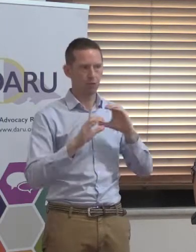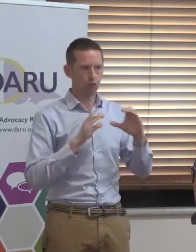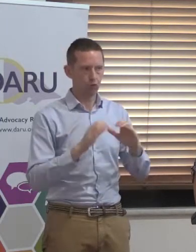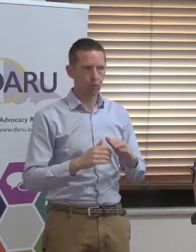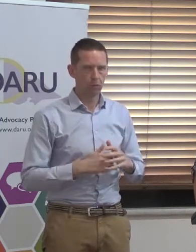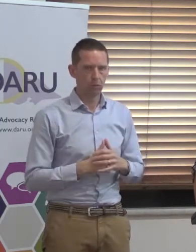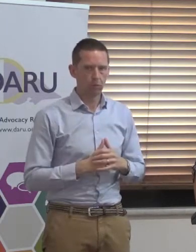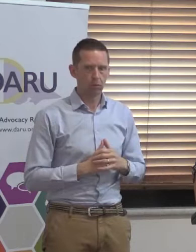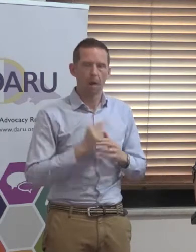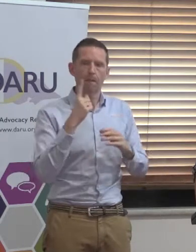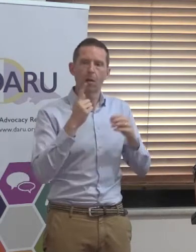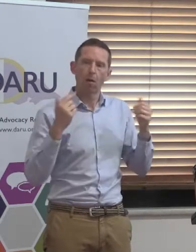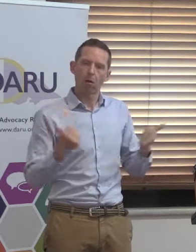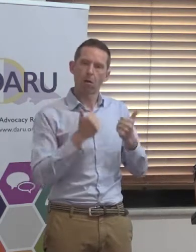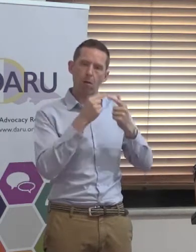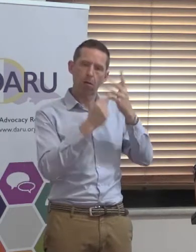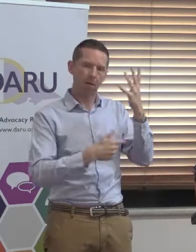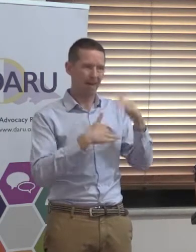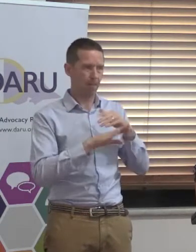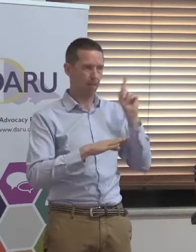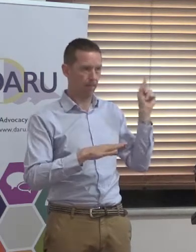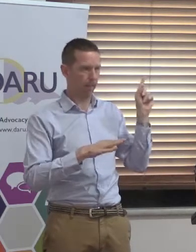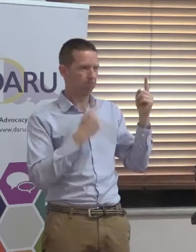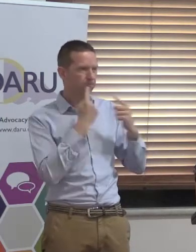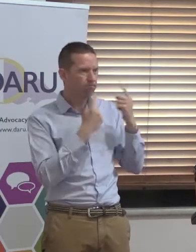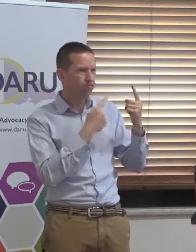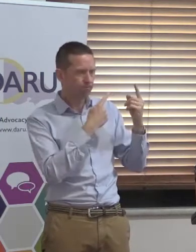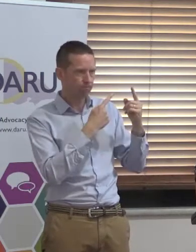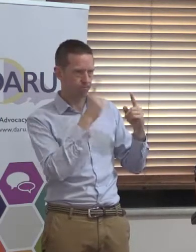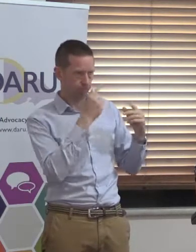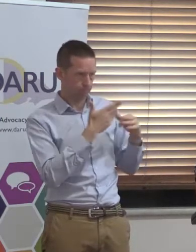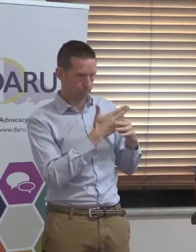the toolkit, in the content that's relevant to